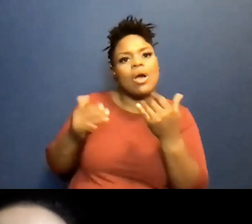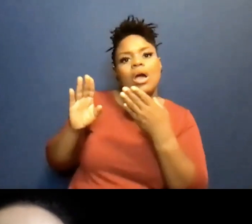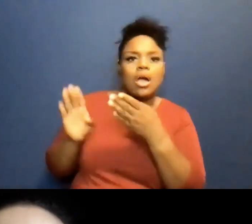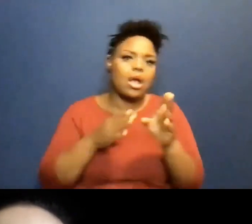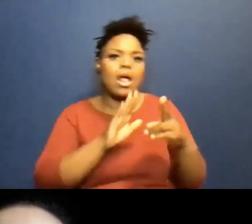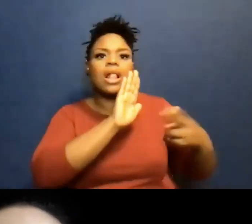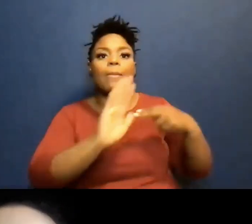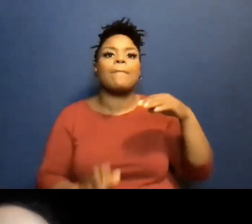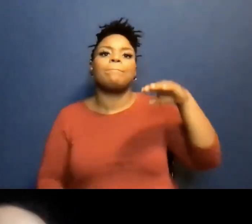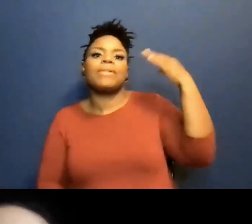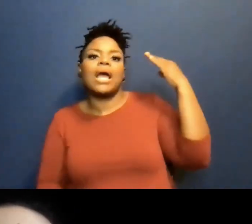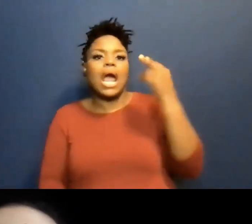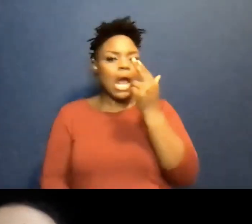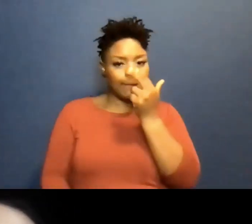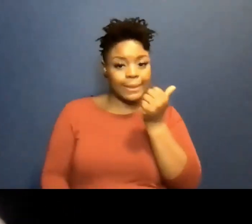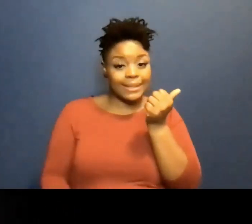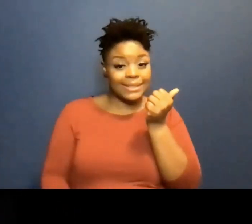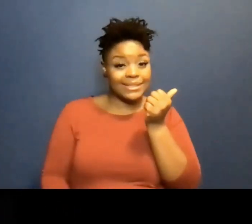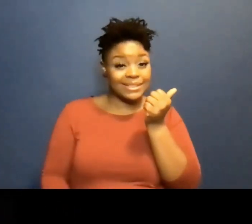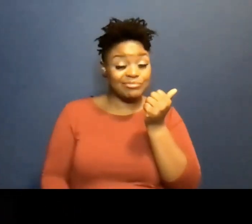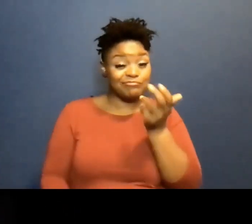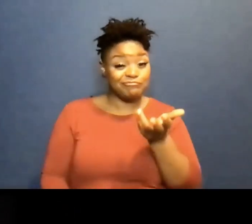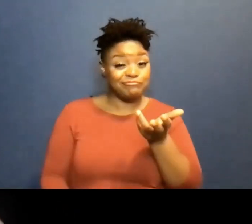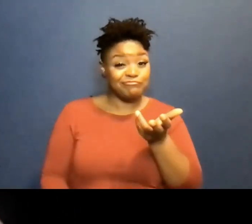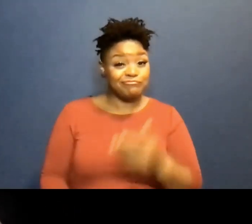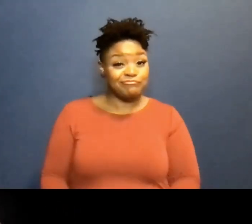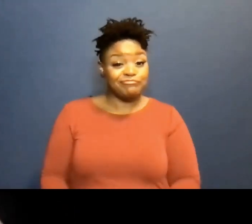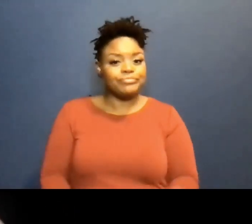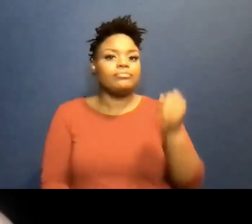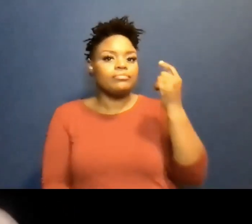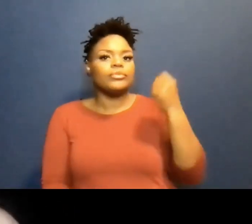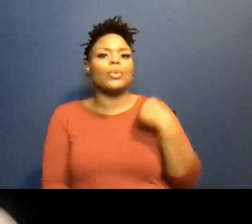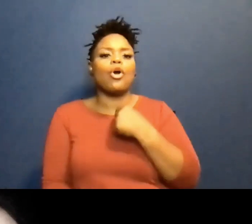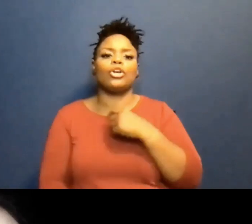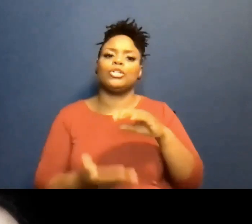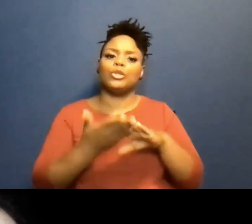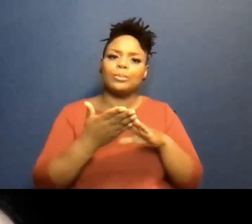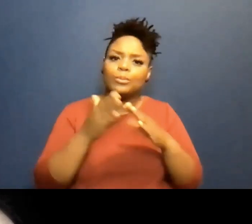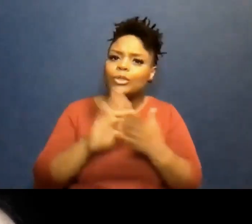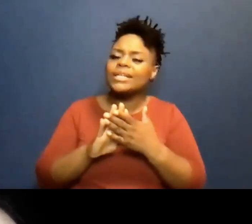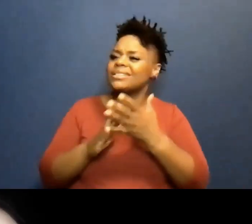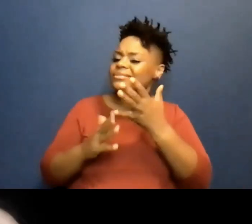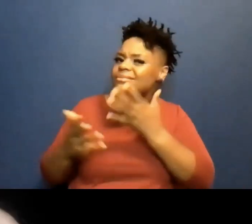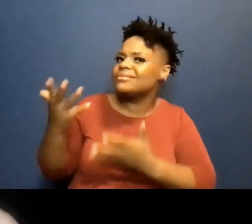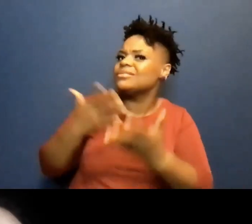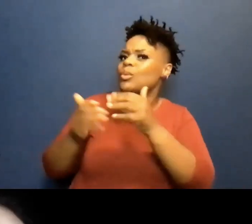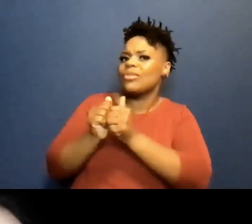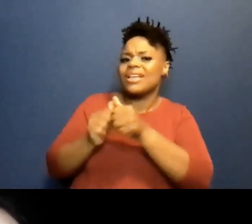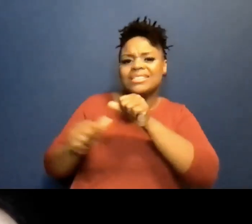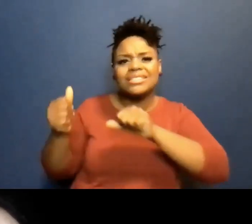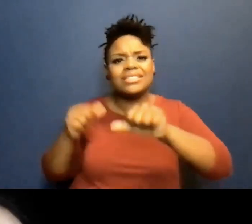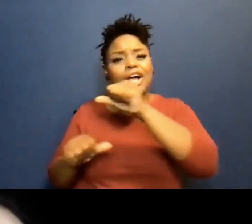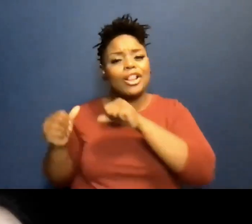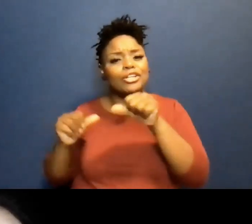do spend time with each other. We do have a community. We are interconnected with each other, and so this thing in kind of mainstream film where you